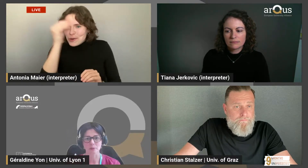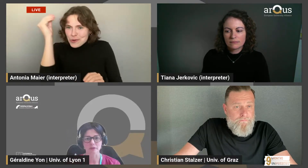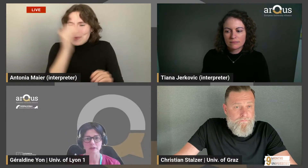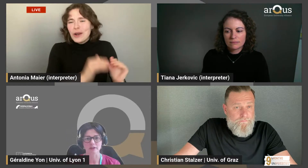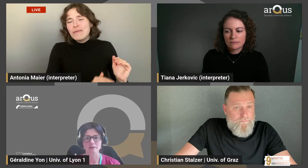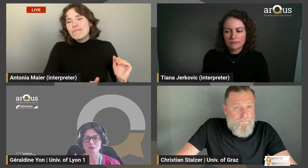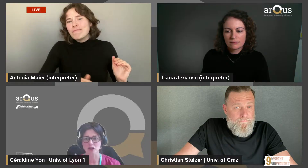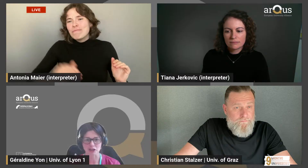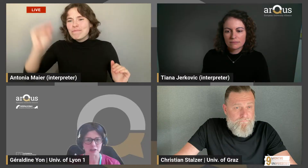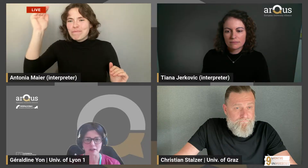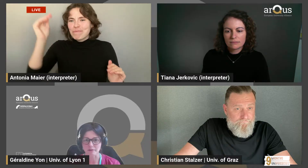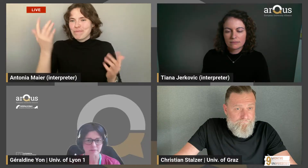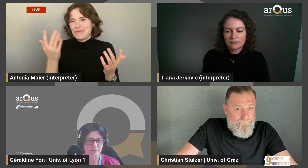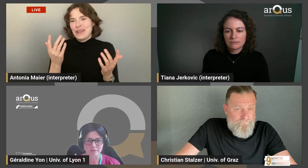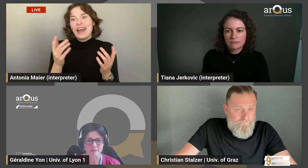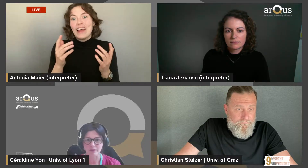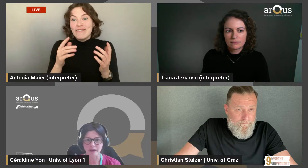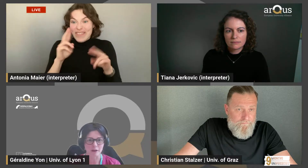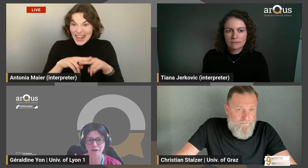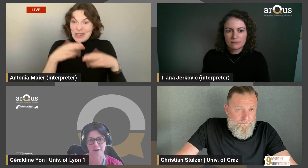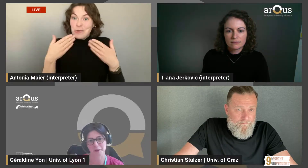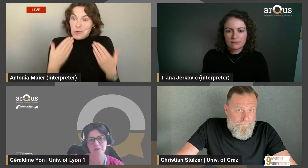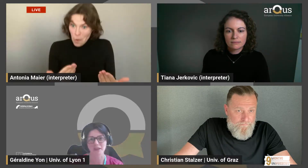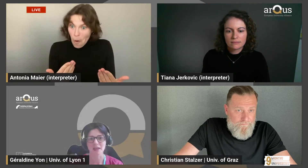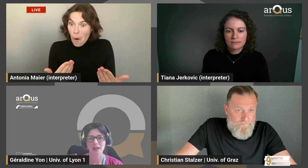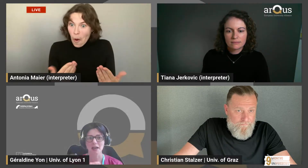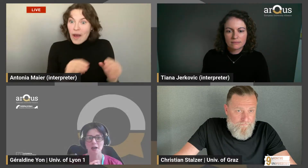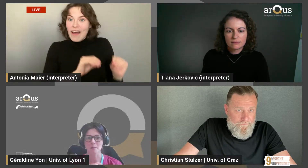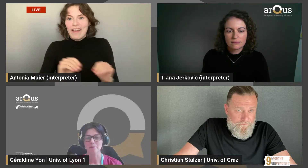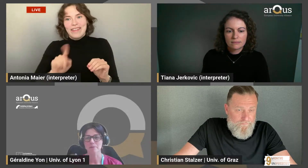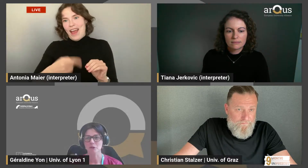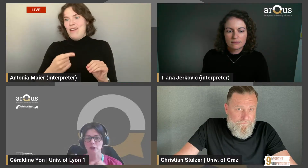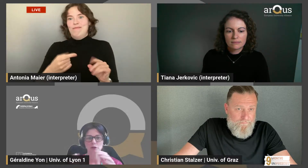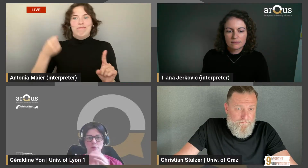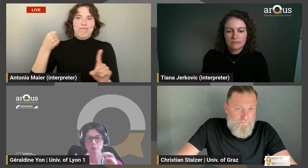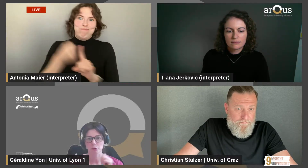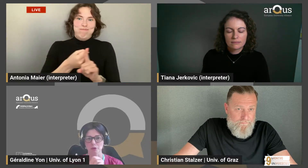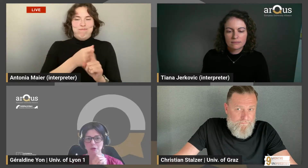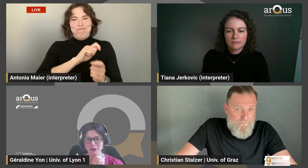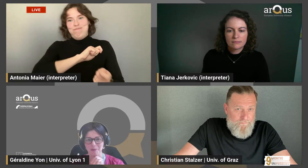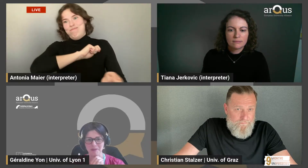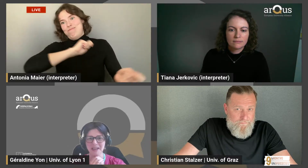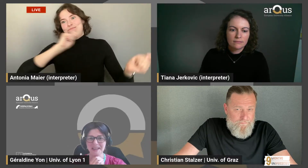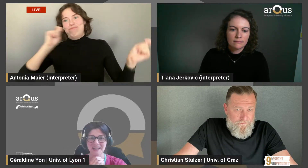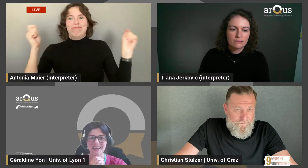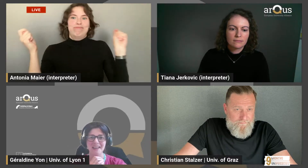really something changing everything. So that was my personal